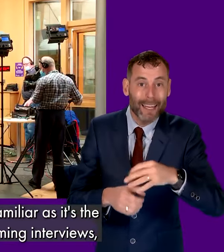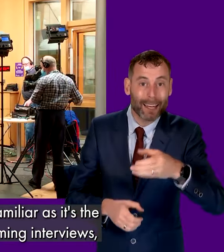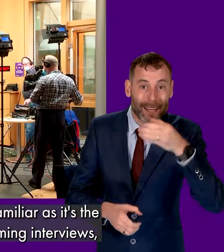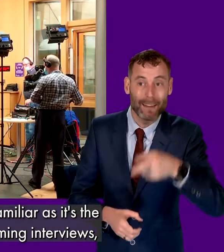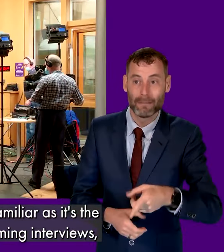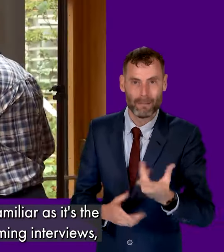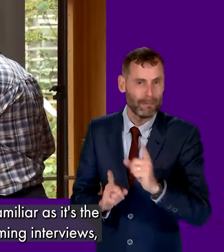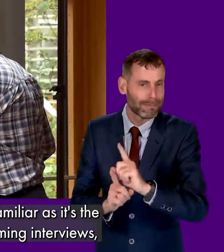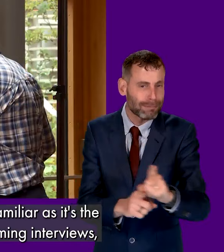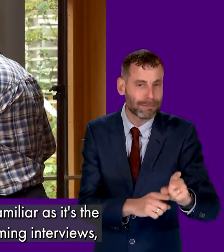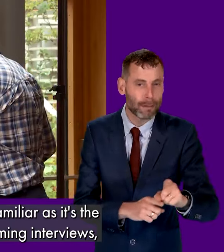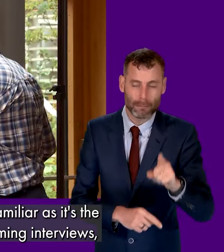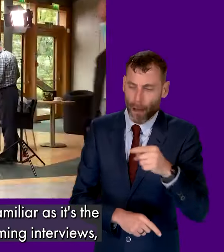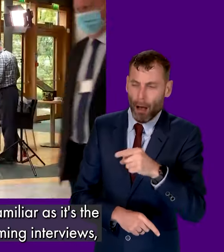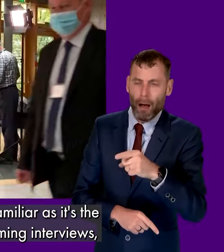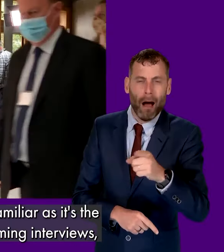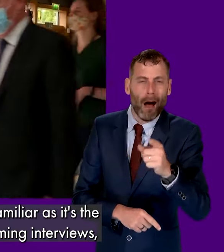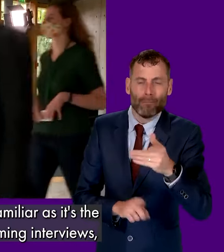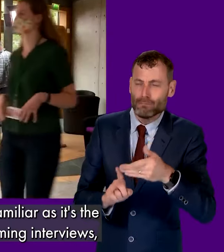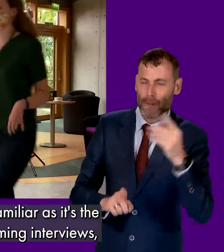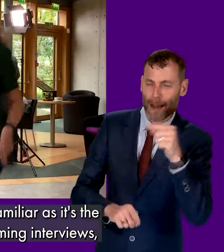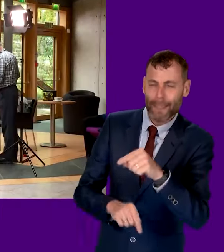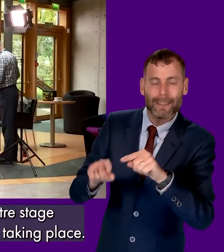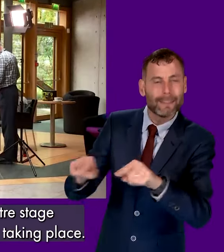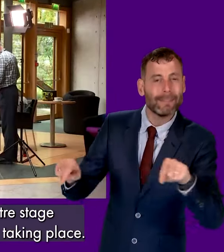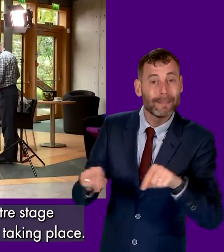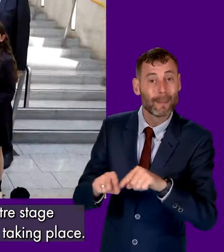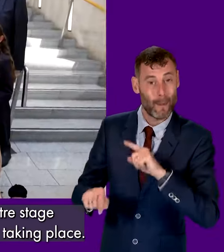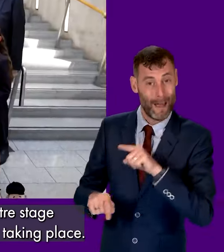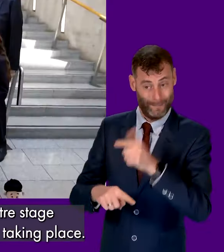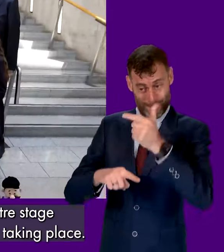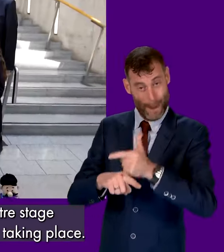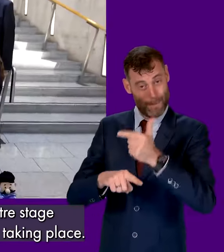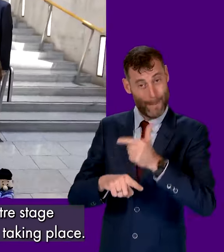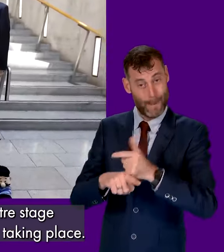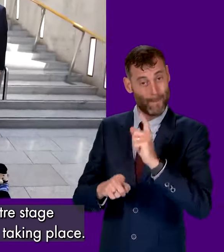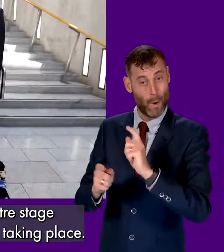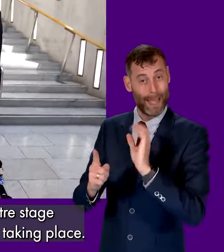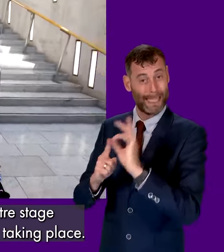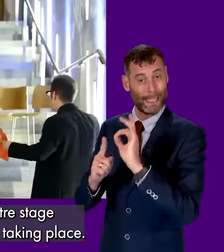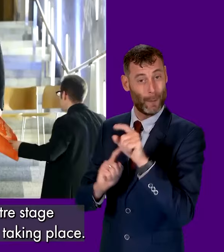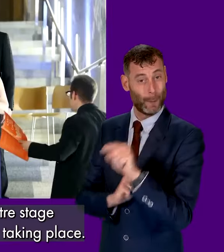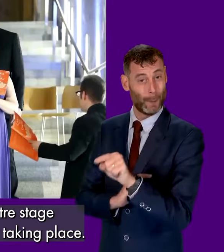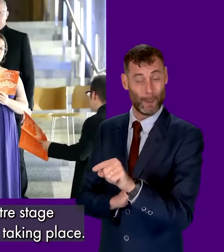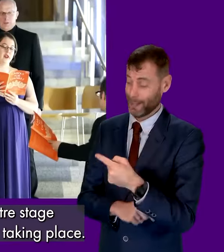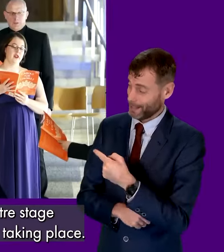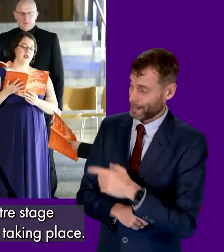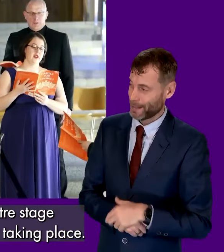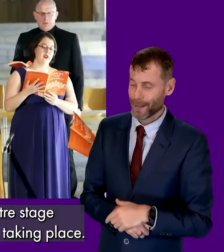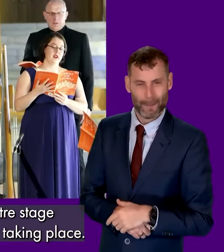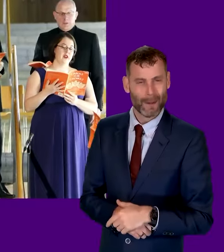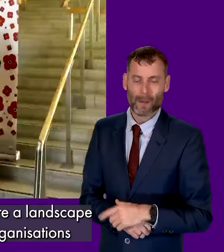space may look familiar, as it's the area often used for filming interviews. It is always centre stage regardless of what's taking